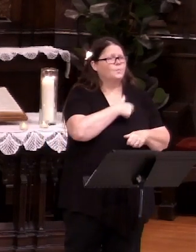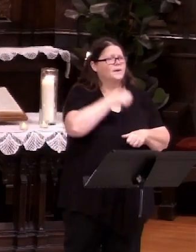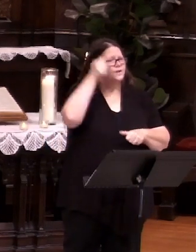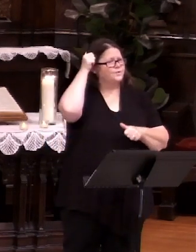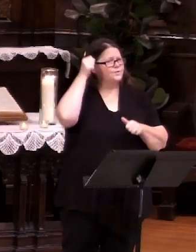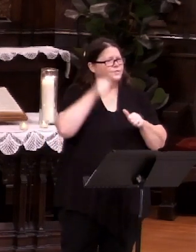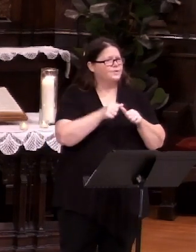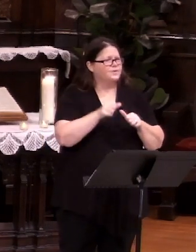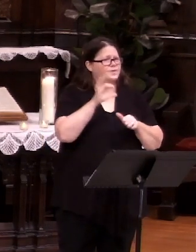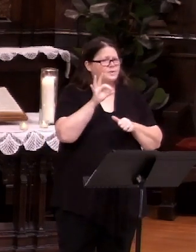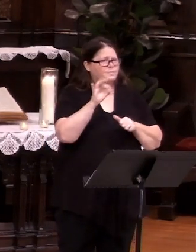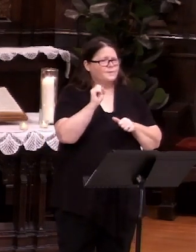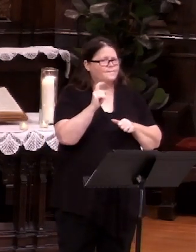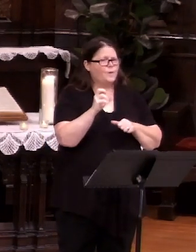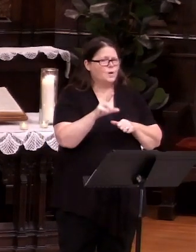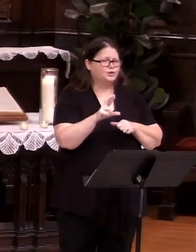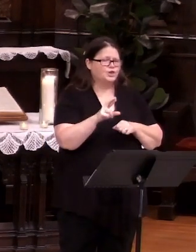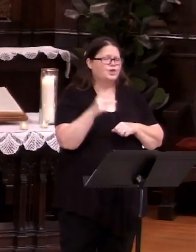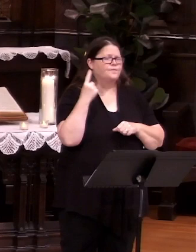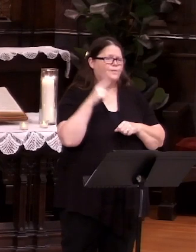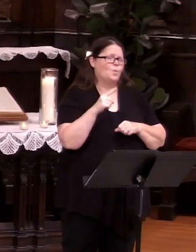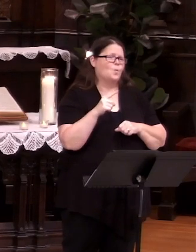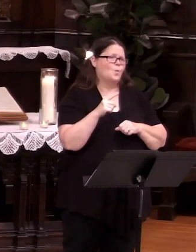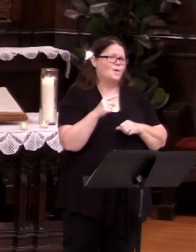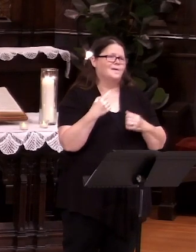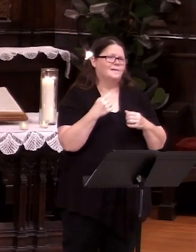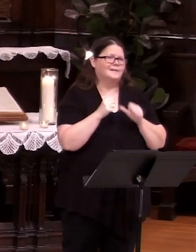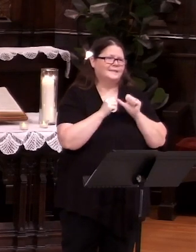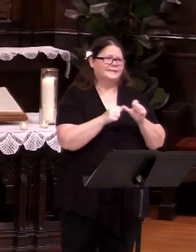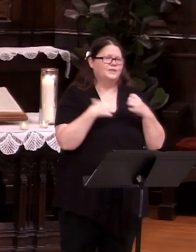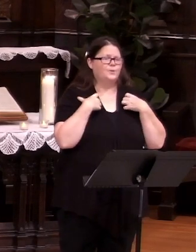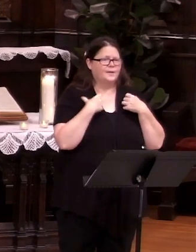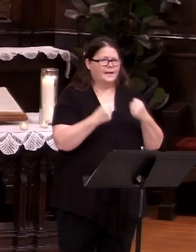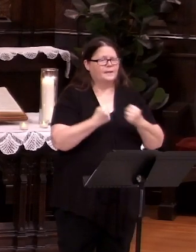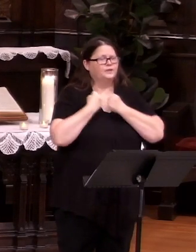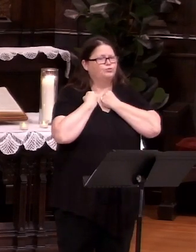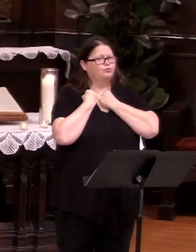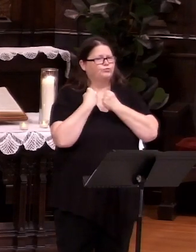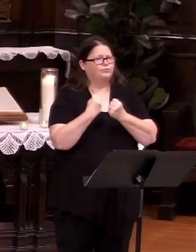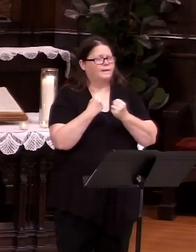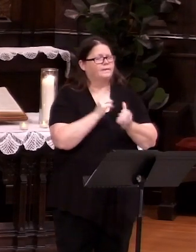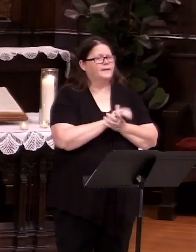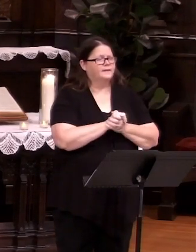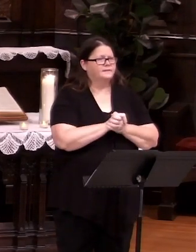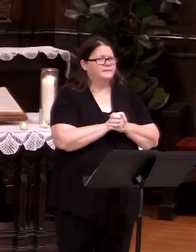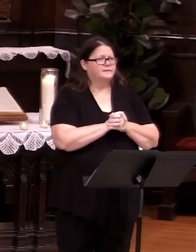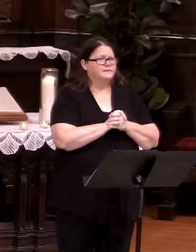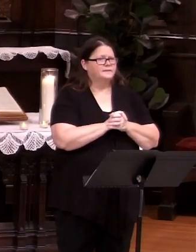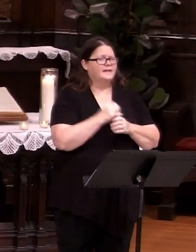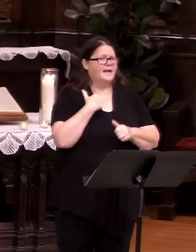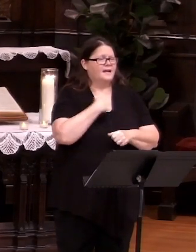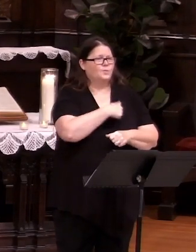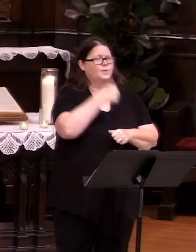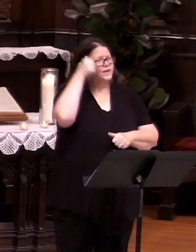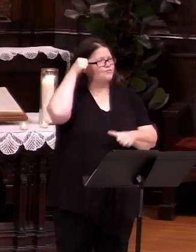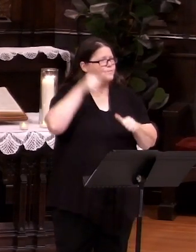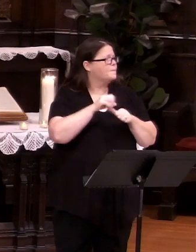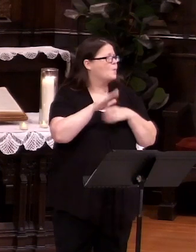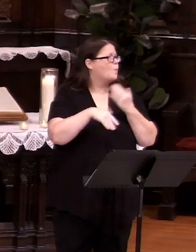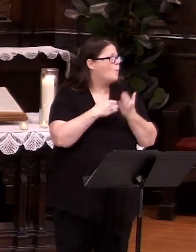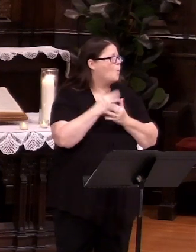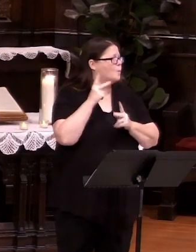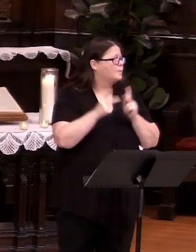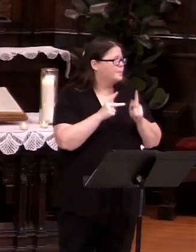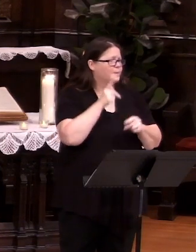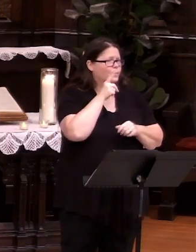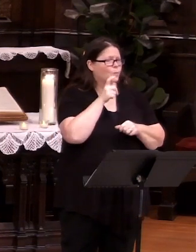Beth Fossler in our prayers for continued healing and strength. We remember all of those among us who are